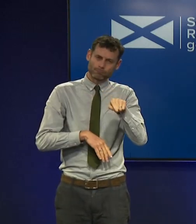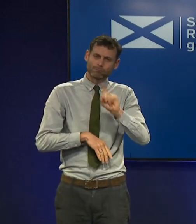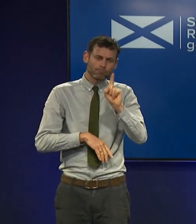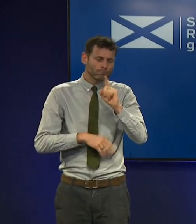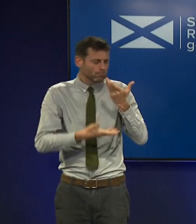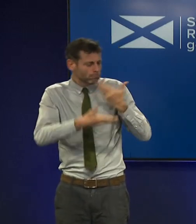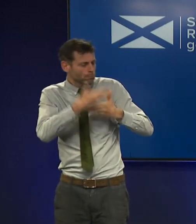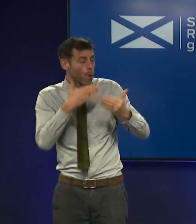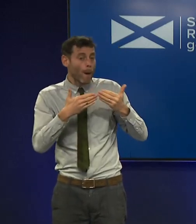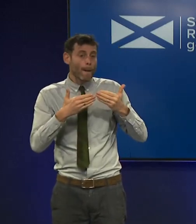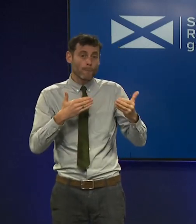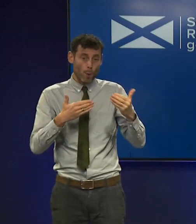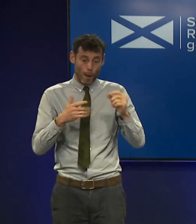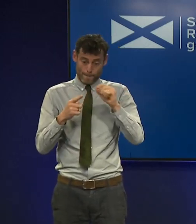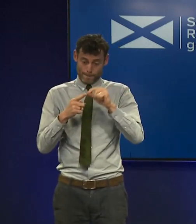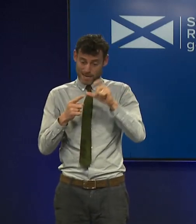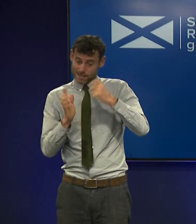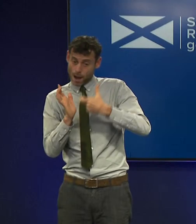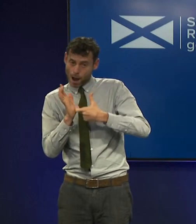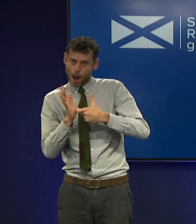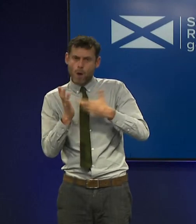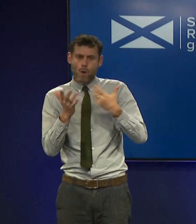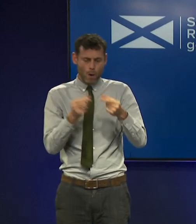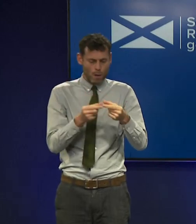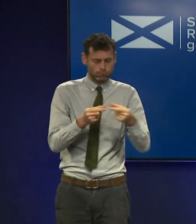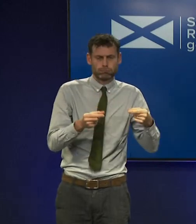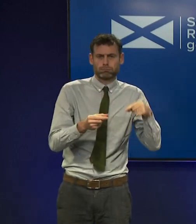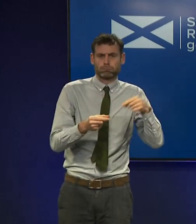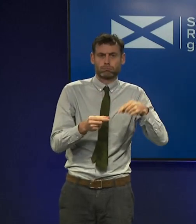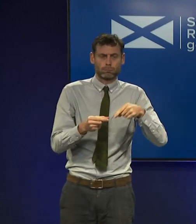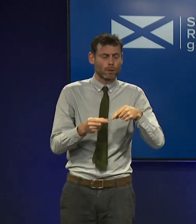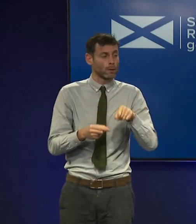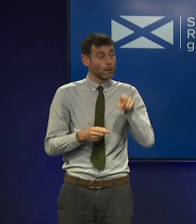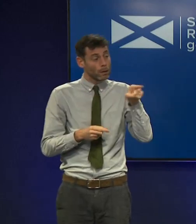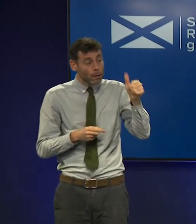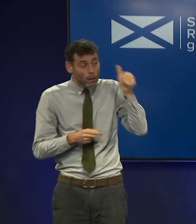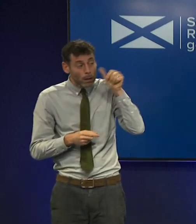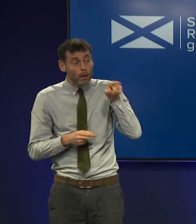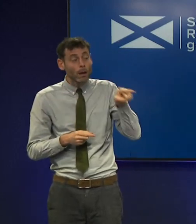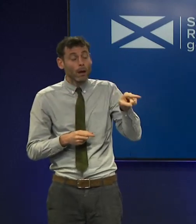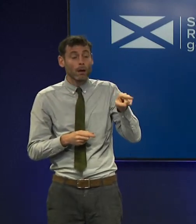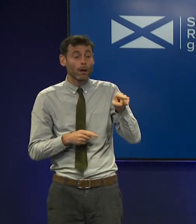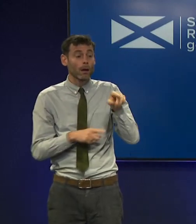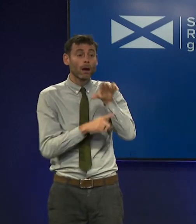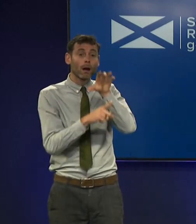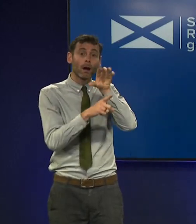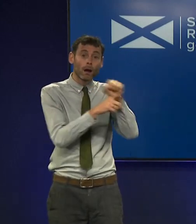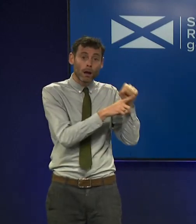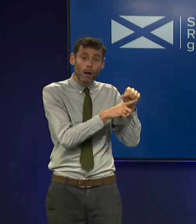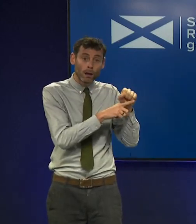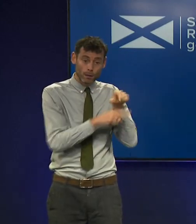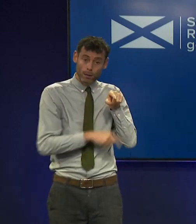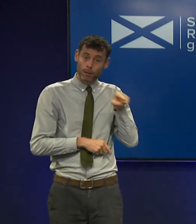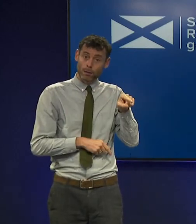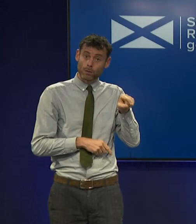everyone, or is it lateral flow testing? And also, do you know if any of the cases identified are linked to COP?